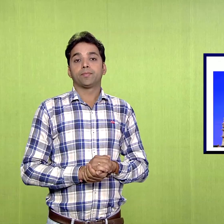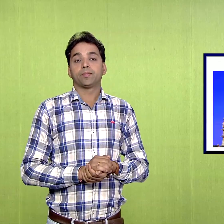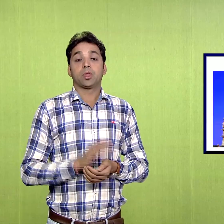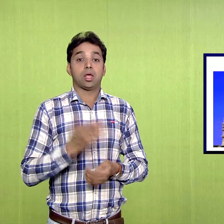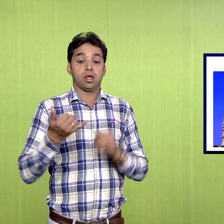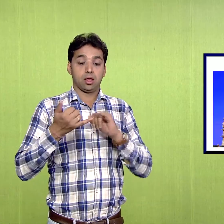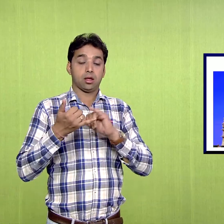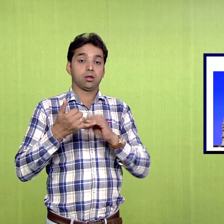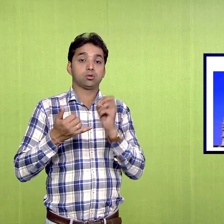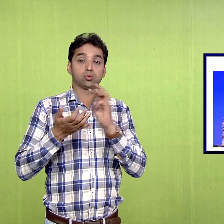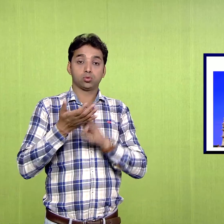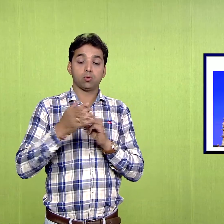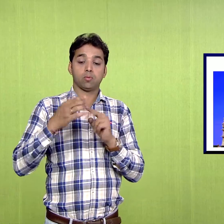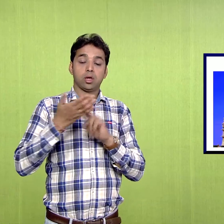Somnath temple at Gujarat,